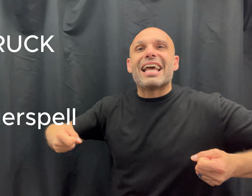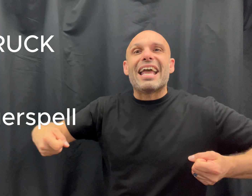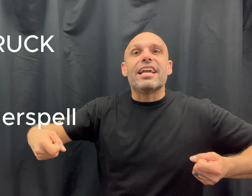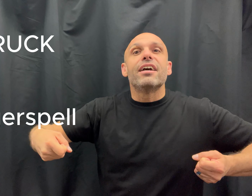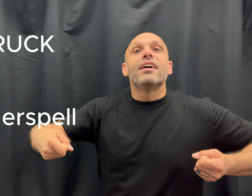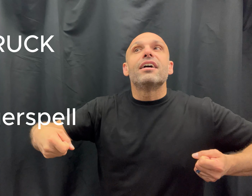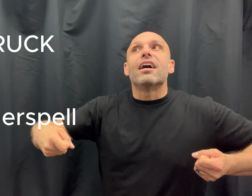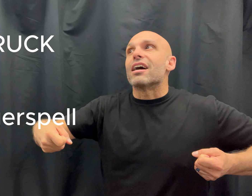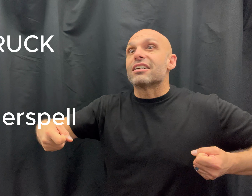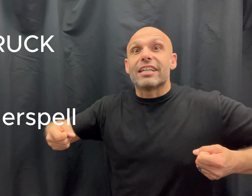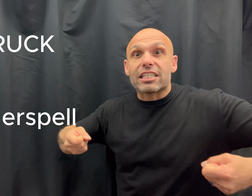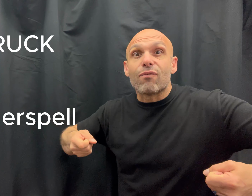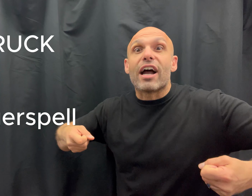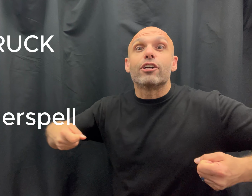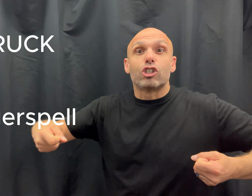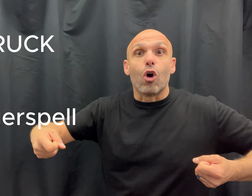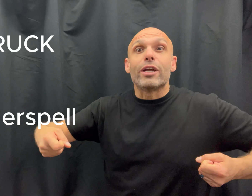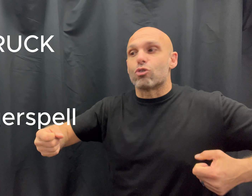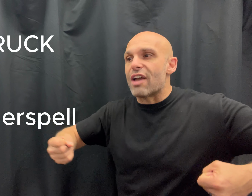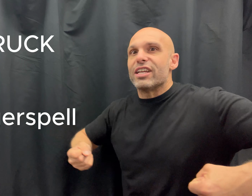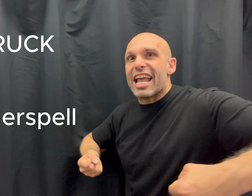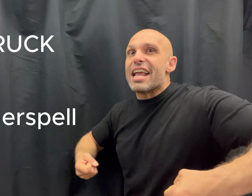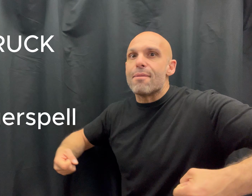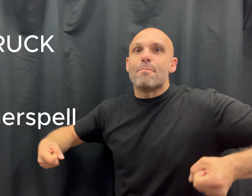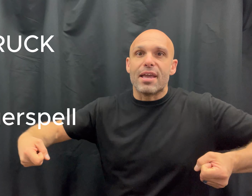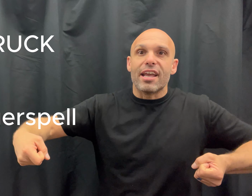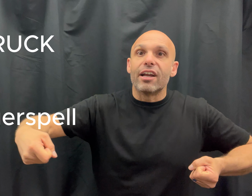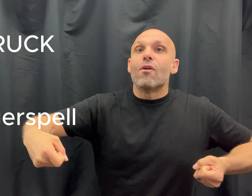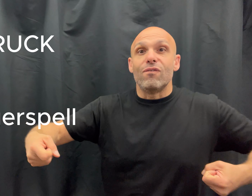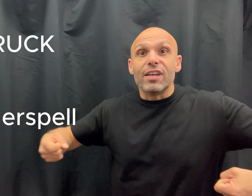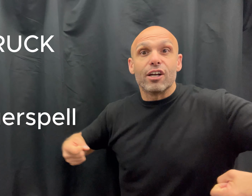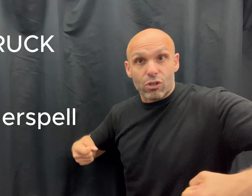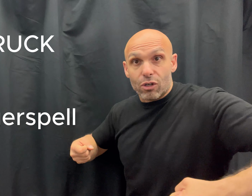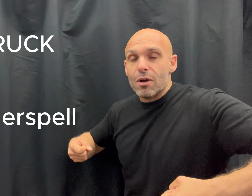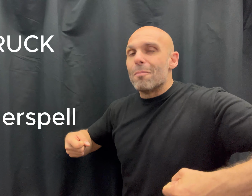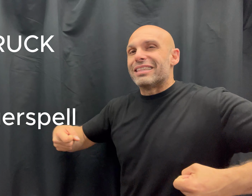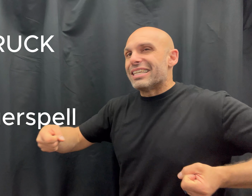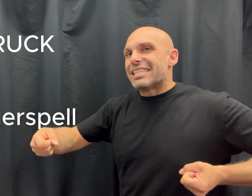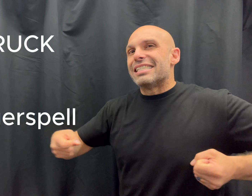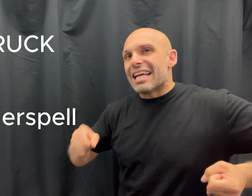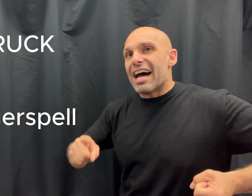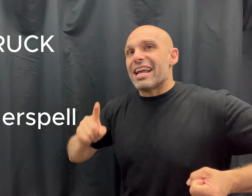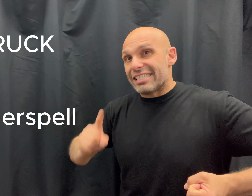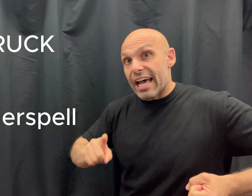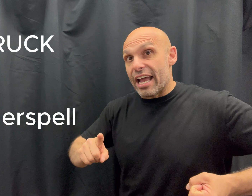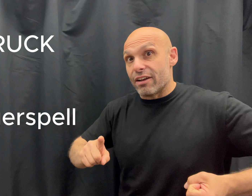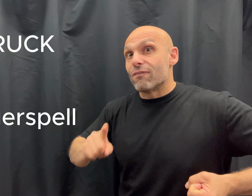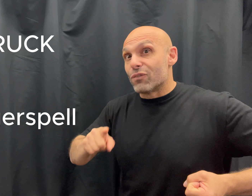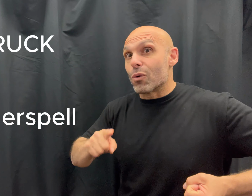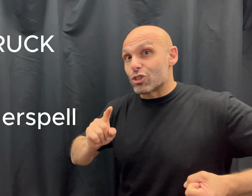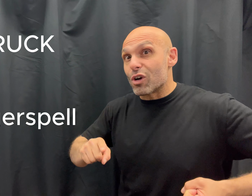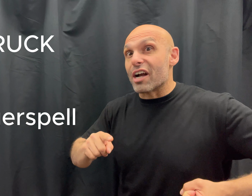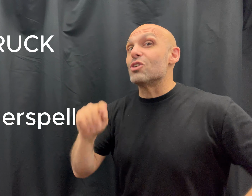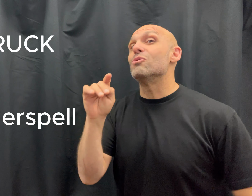a classifier showing driving a big vehicle. But this is not a sign for truck. You need